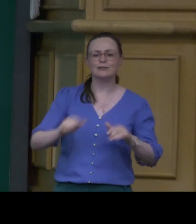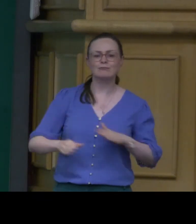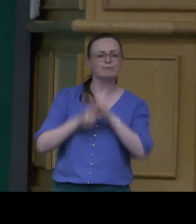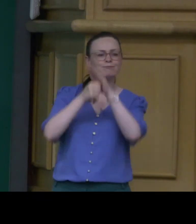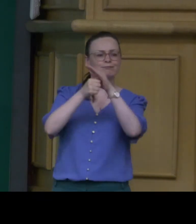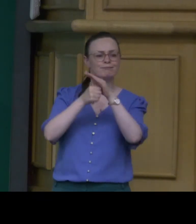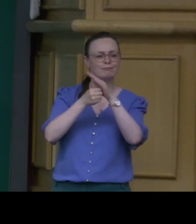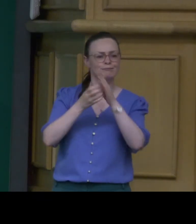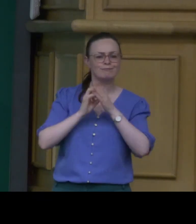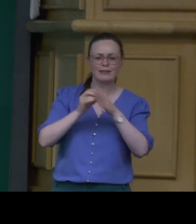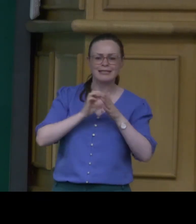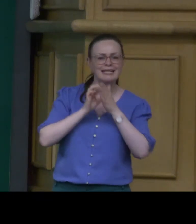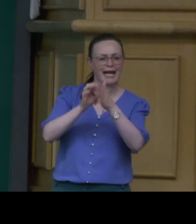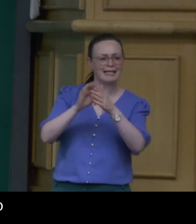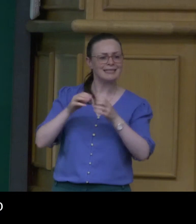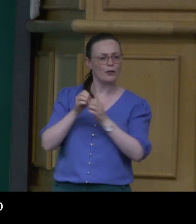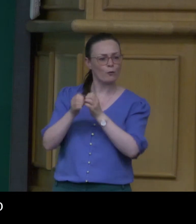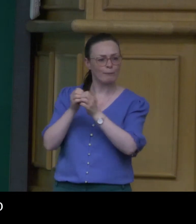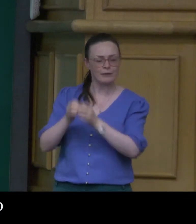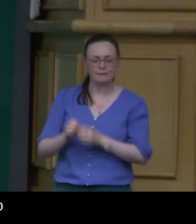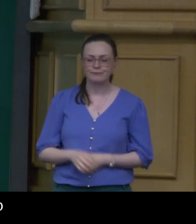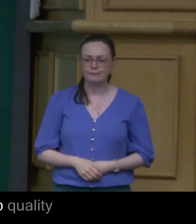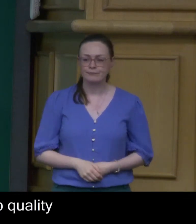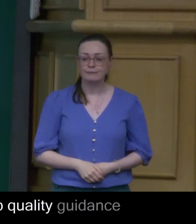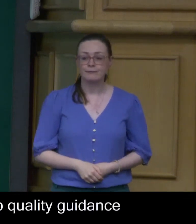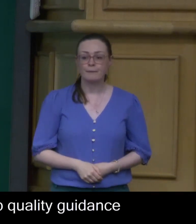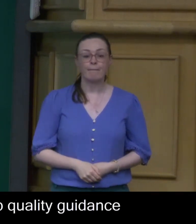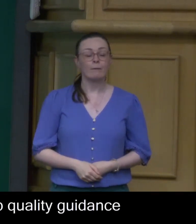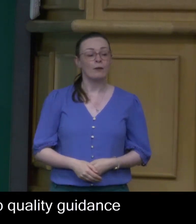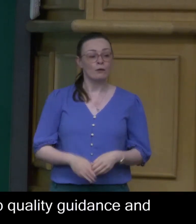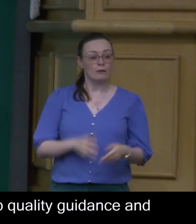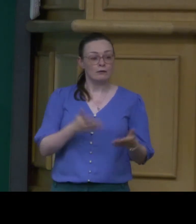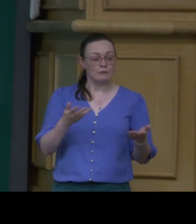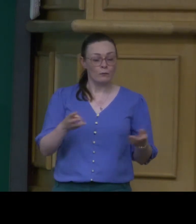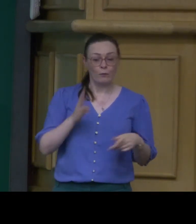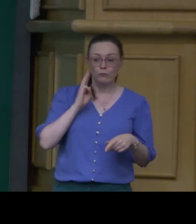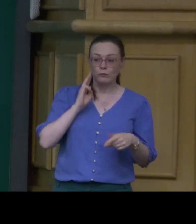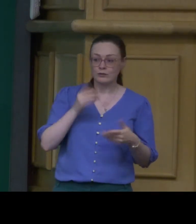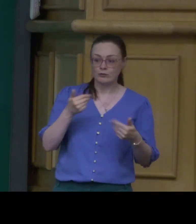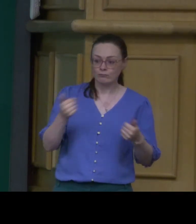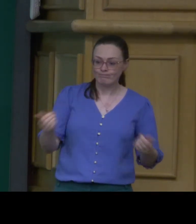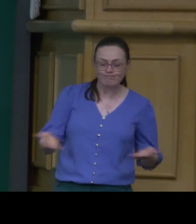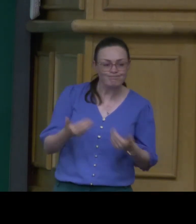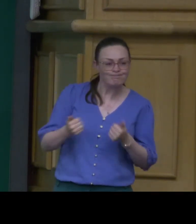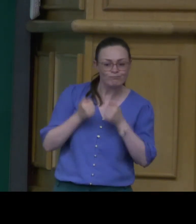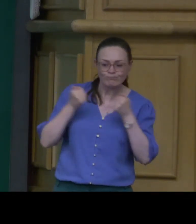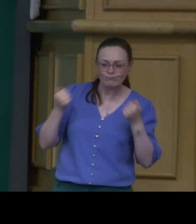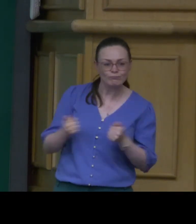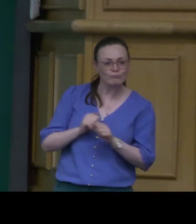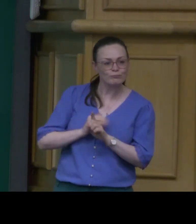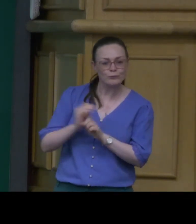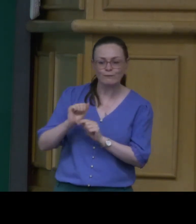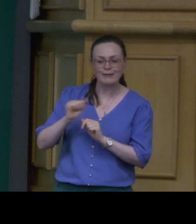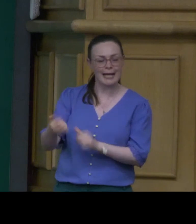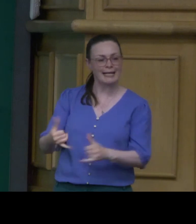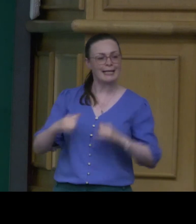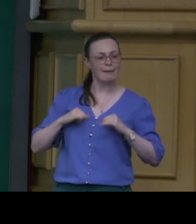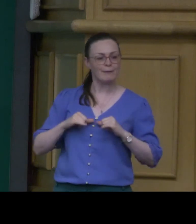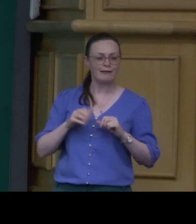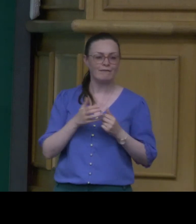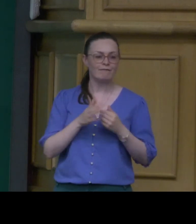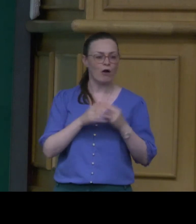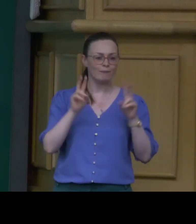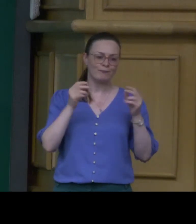top-quality guidance and equipment. We wish to strengthen their capabilities in what some people call soft